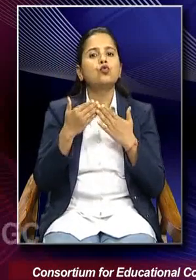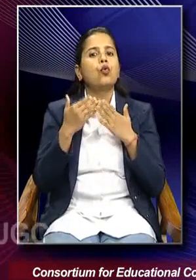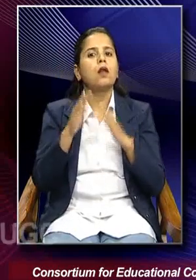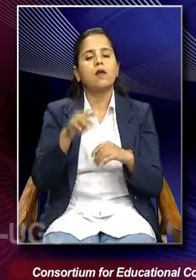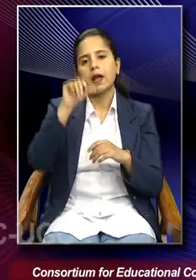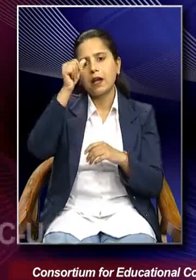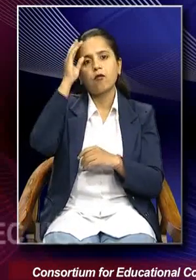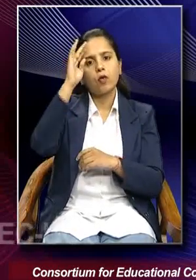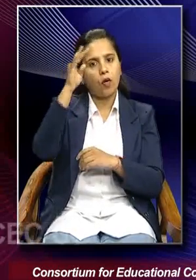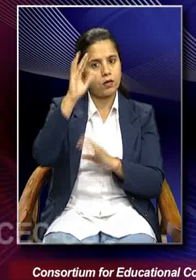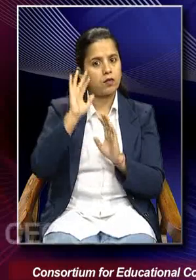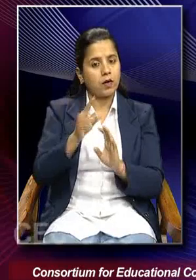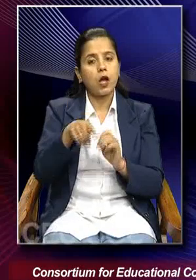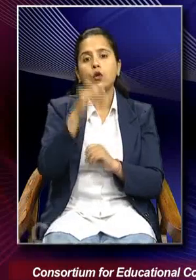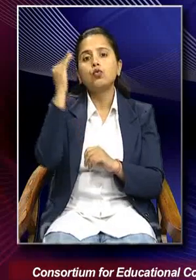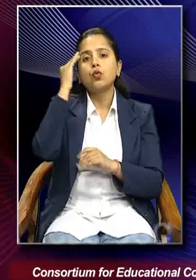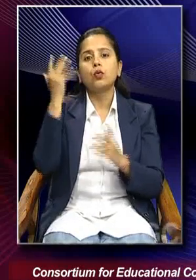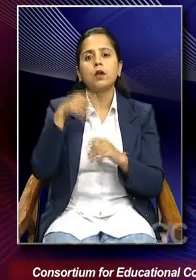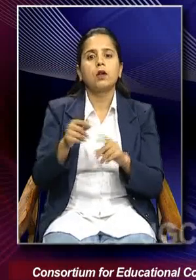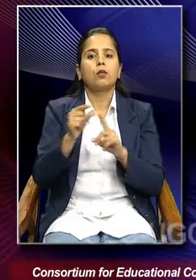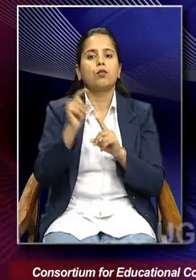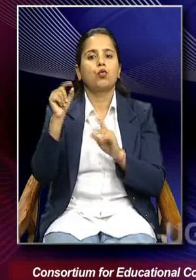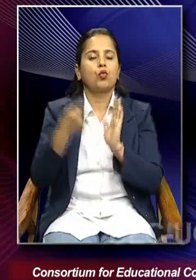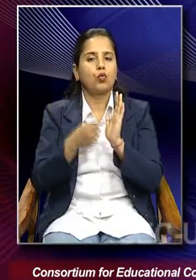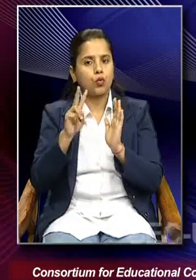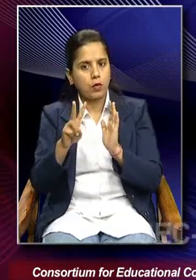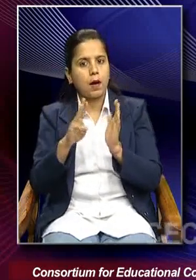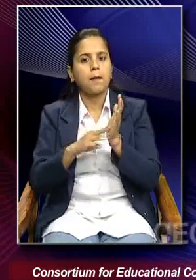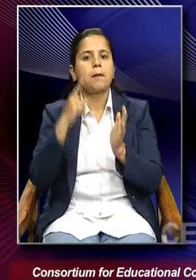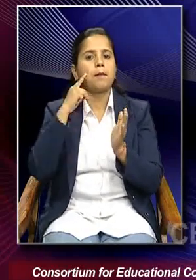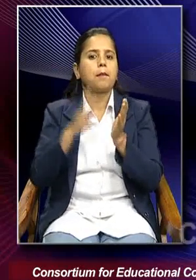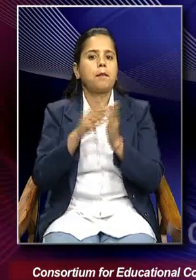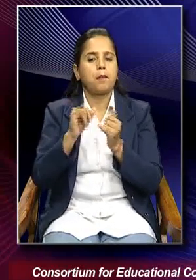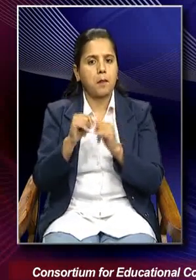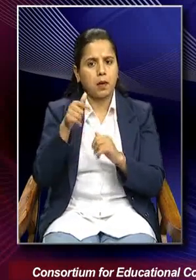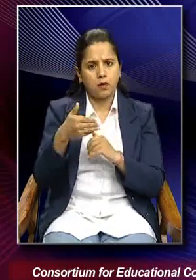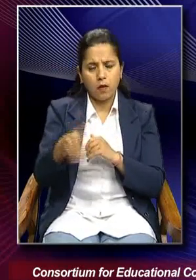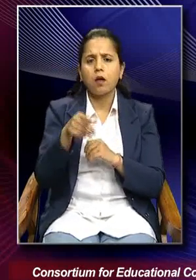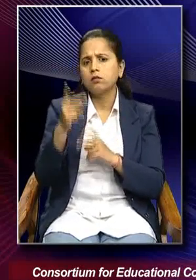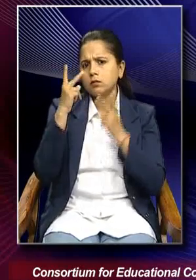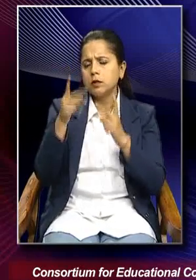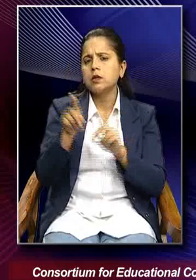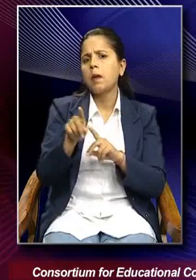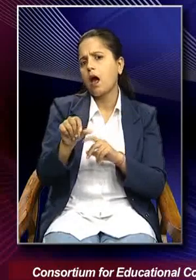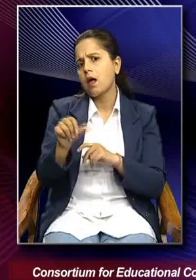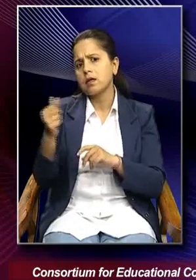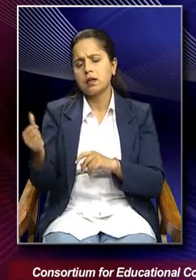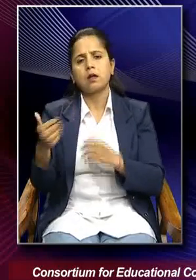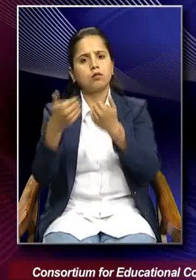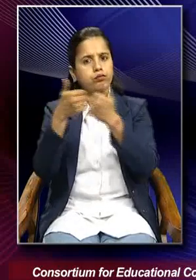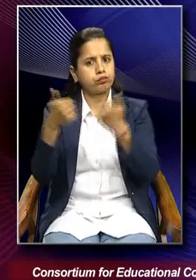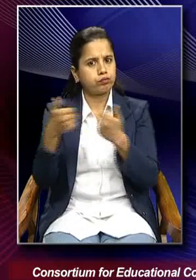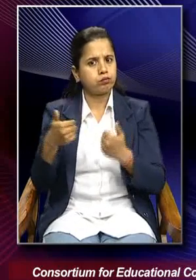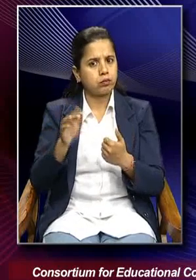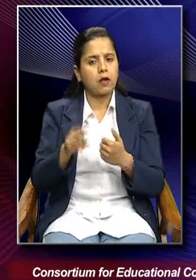Indian philosophy which is known as Purva Mimamsa, who is going to even consider other subdivisions